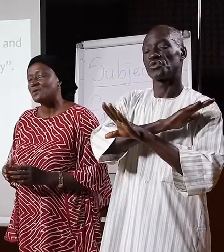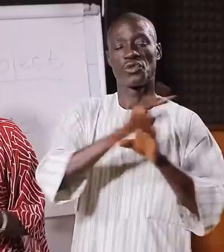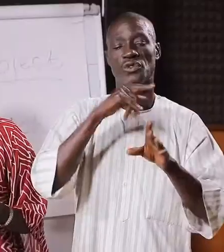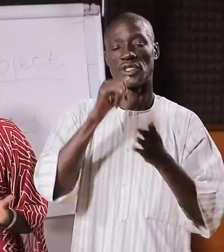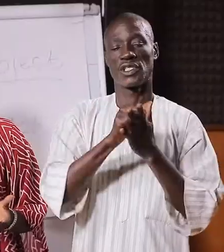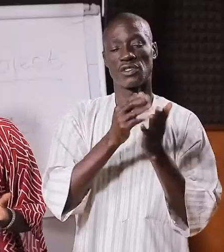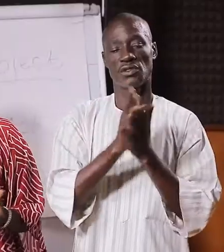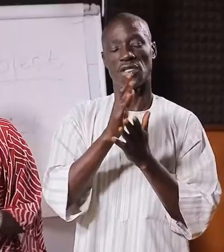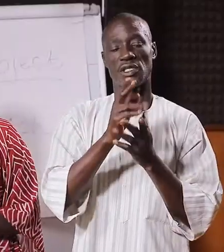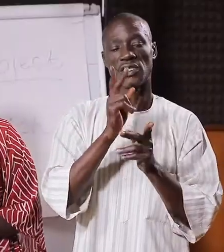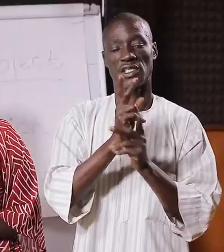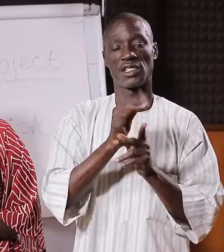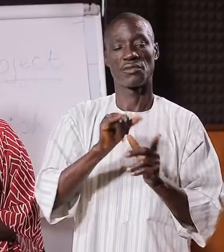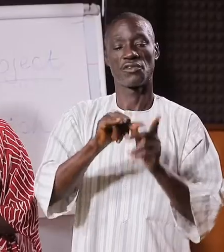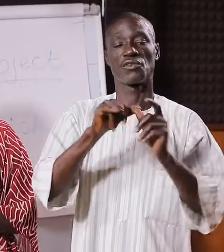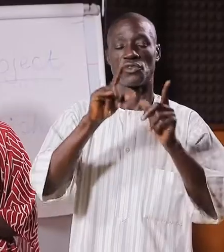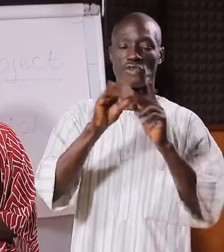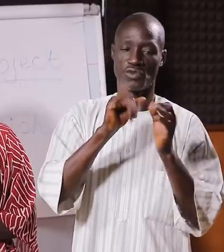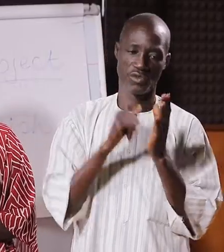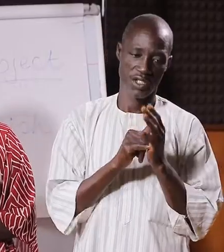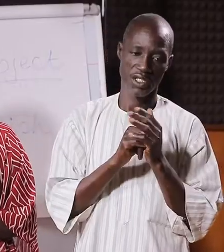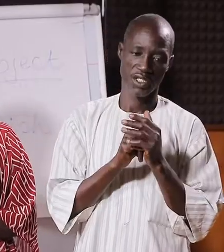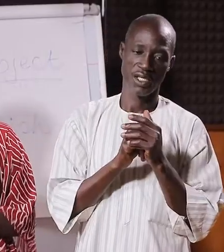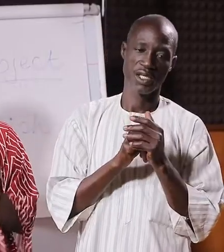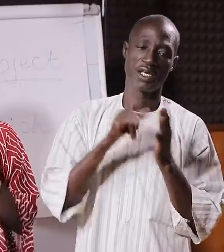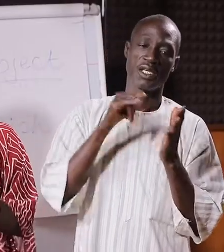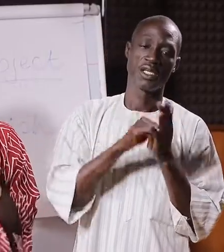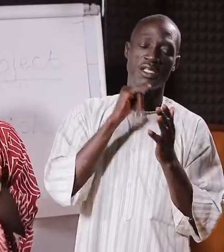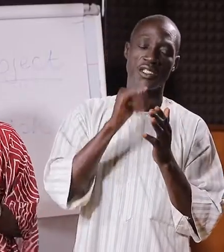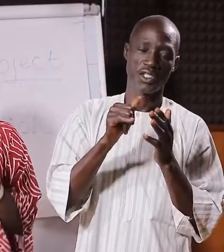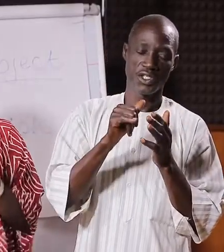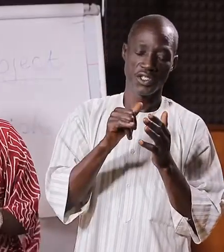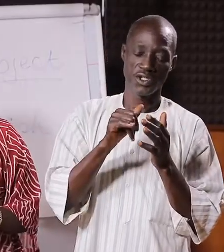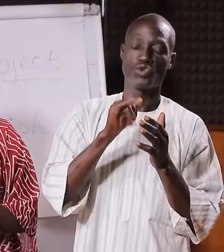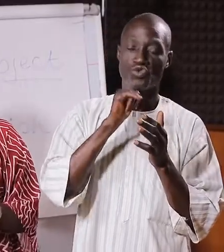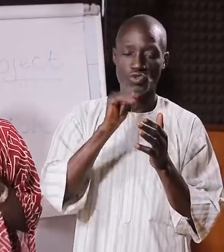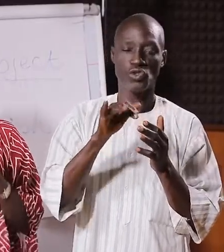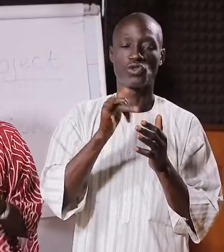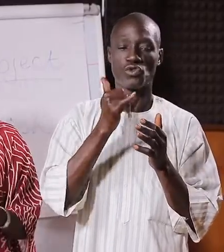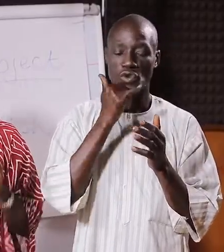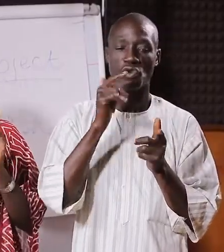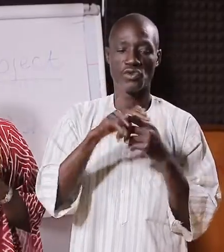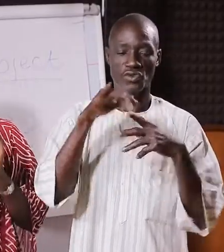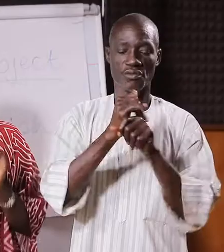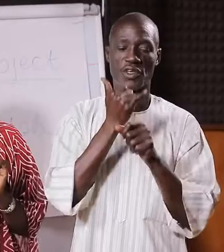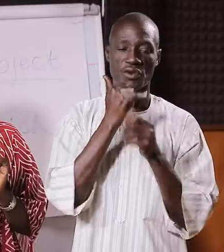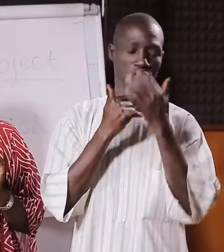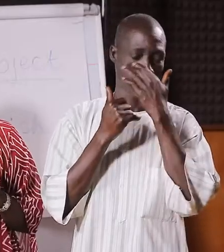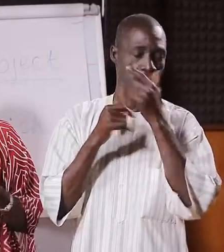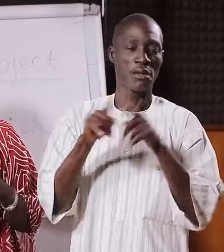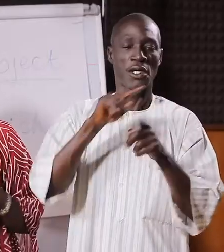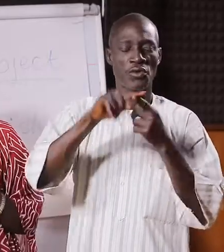it. After all, it's not a mistake to make a mistake. But where you repeat a mistake, that is when it is a